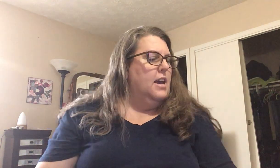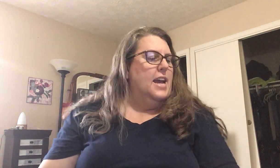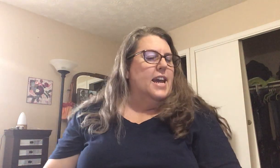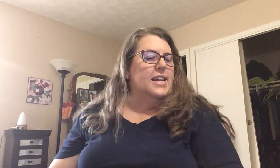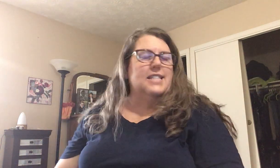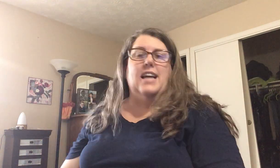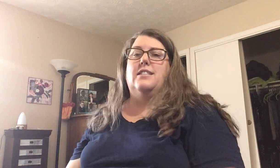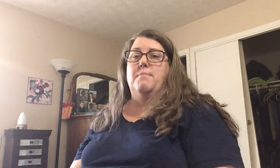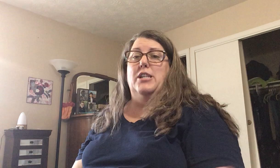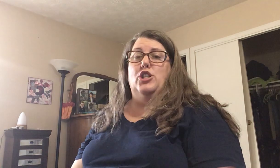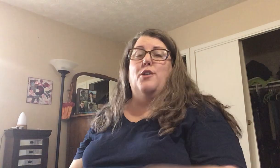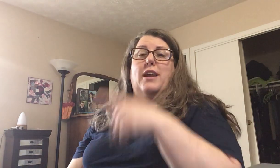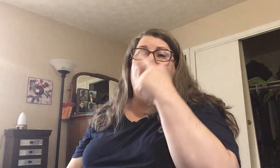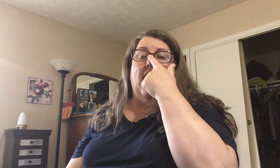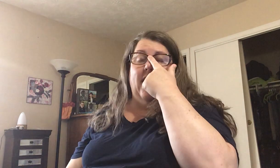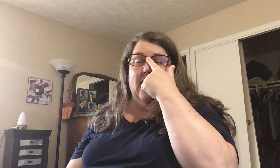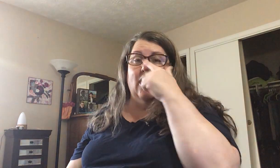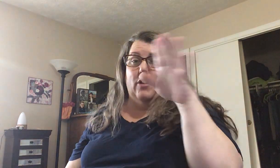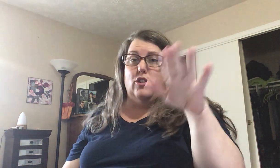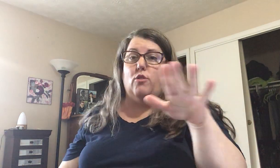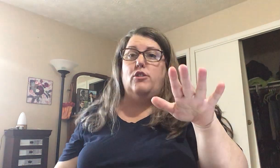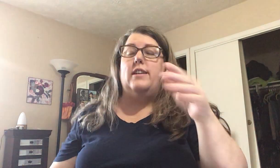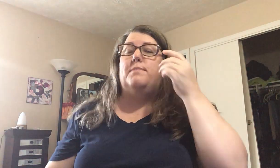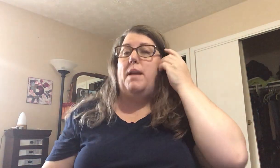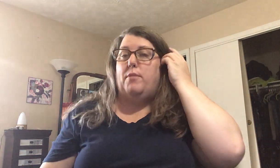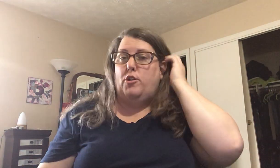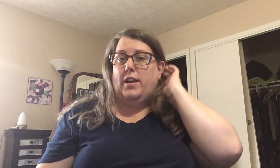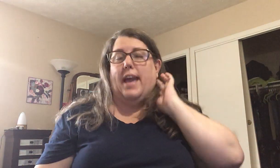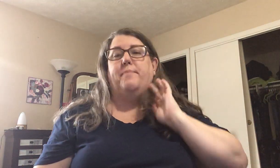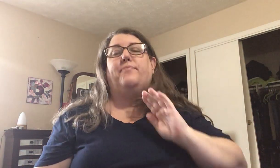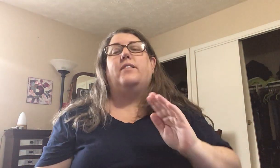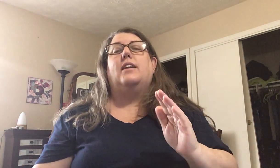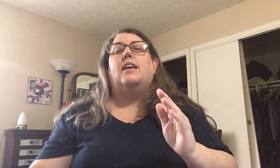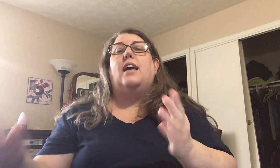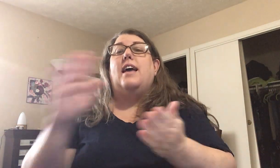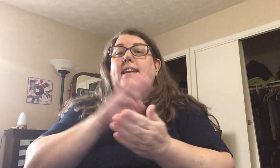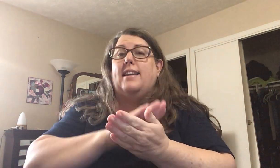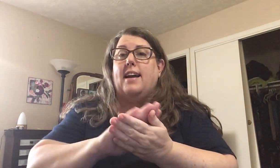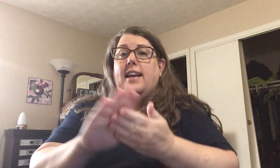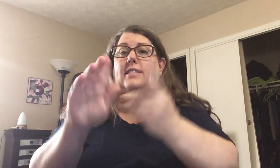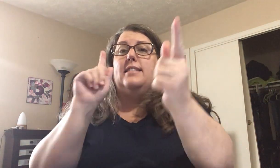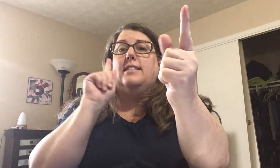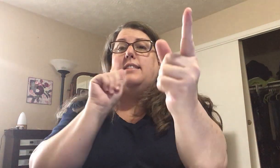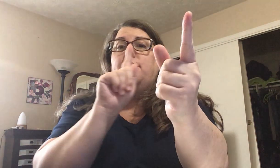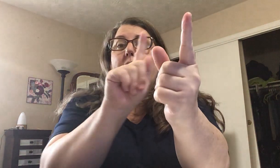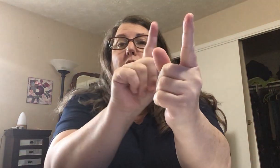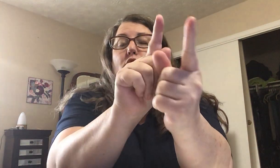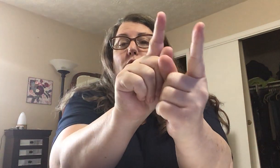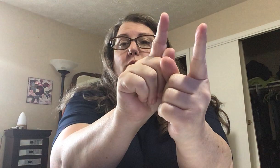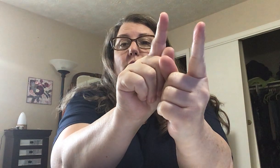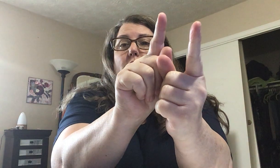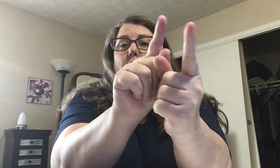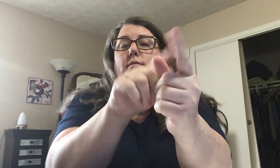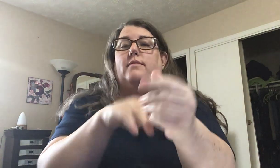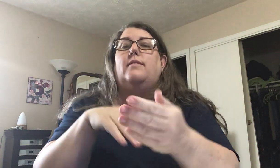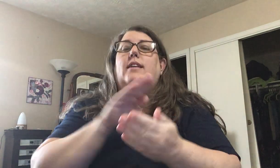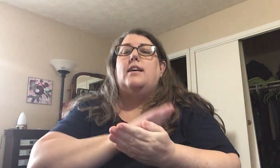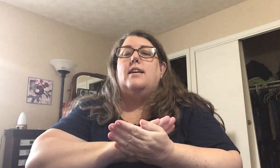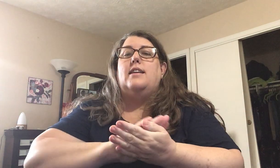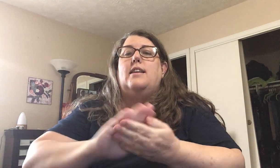It is nice to meet you. Now, I already told you this, but I'm going to do it again. Nice to meet you.